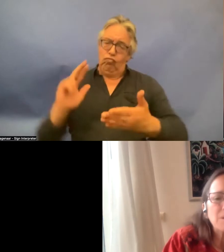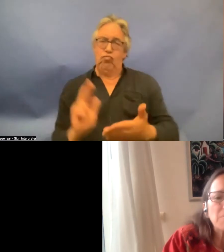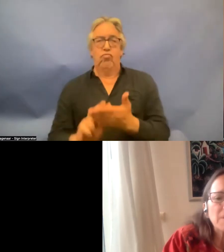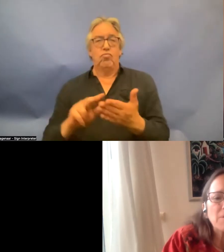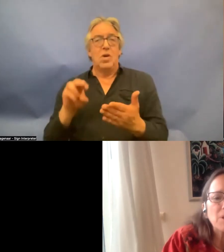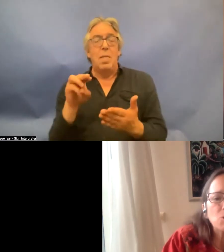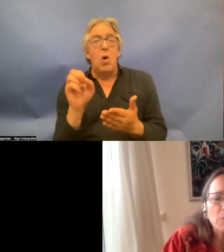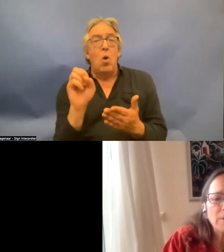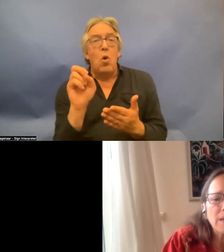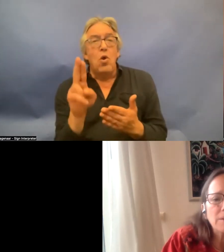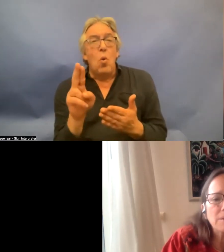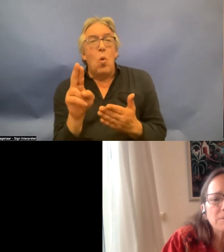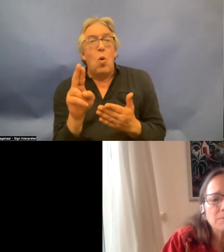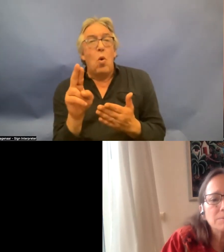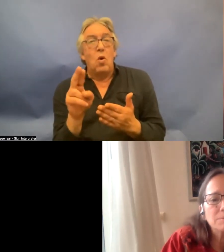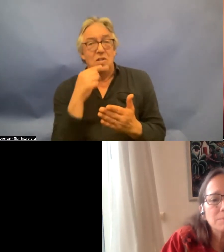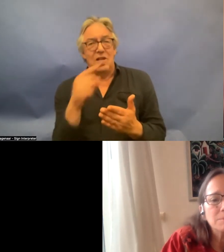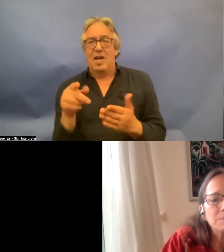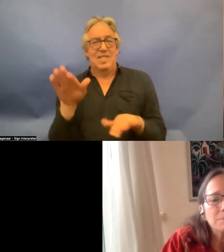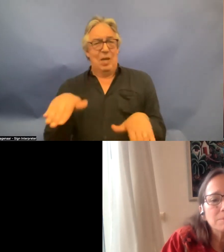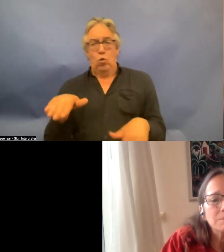Is there something that we can do about that?